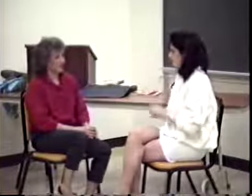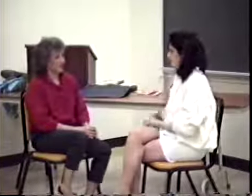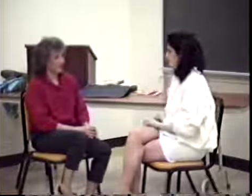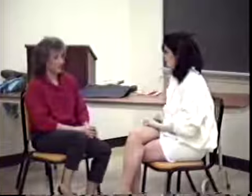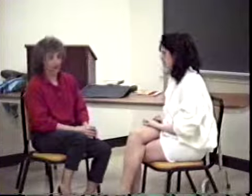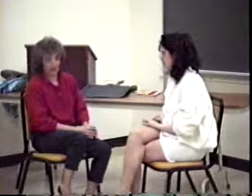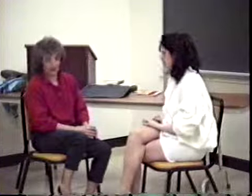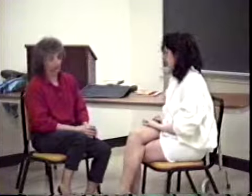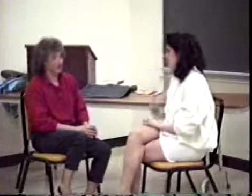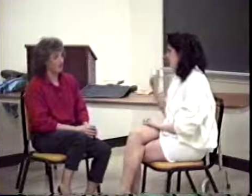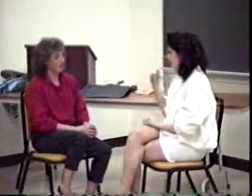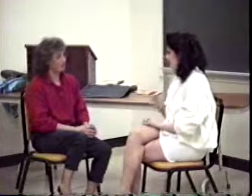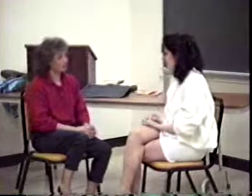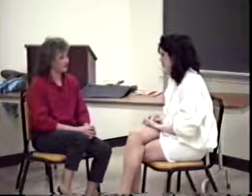And they're good people.